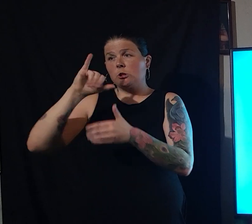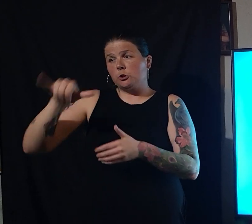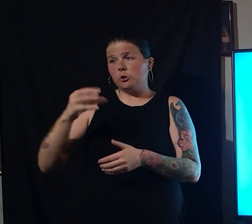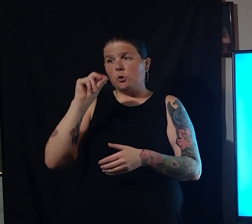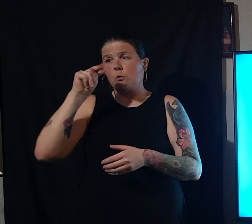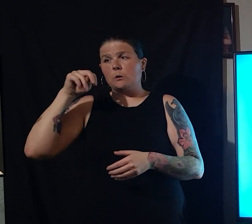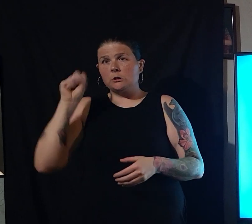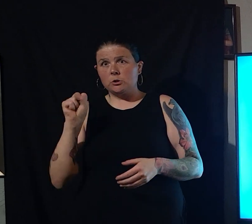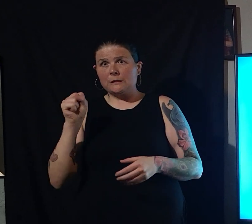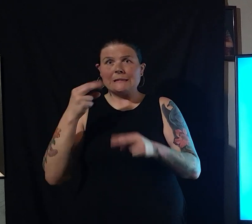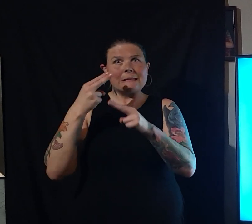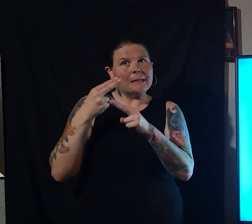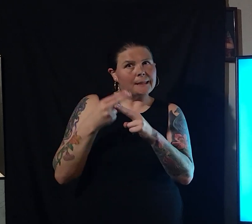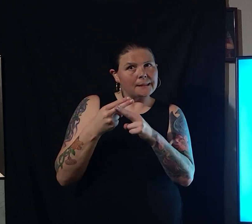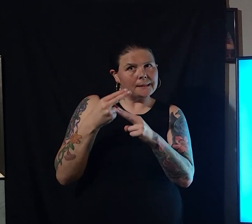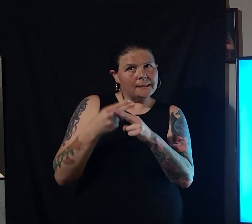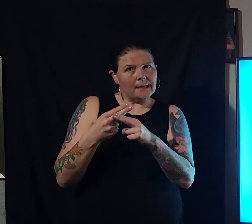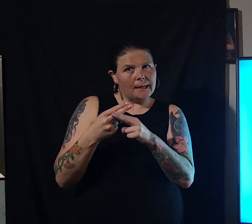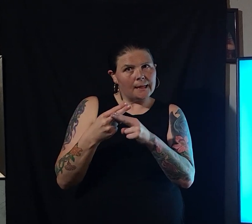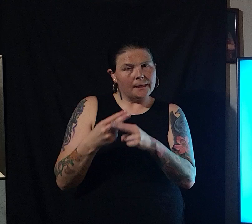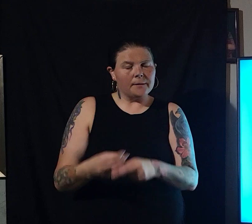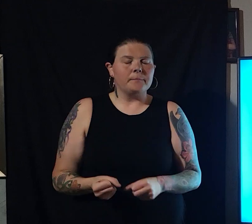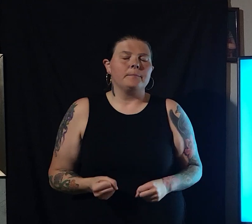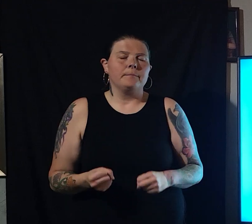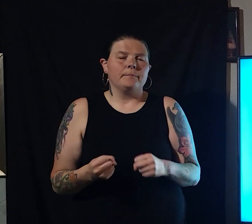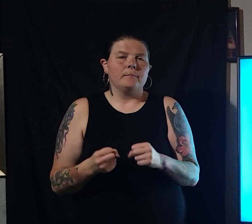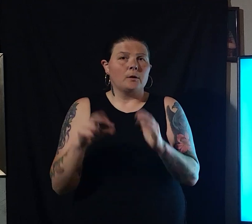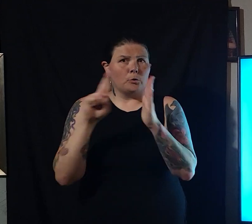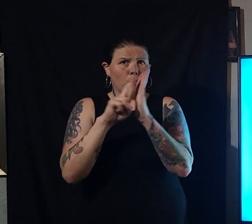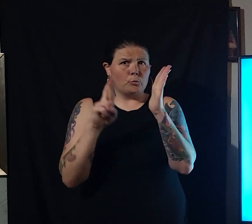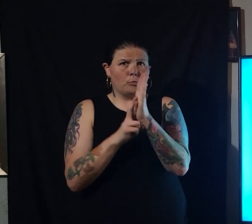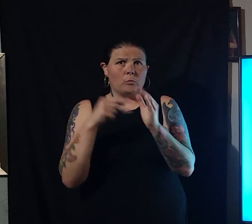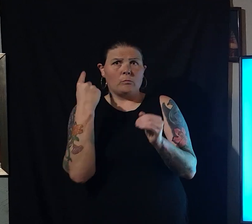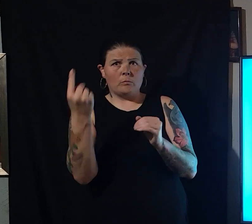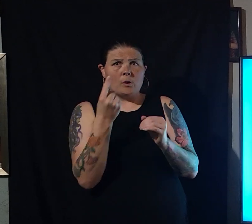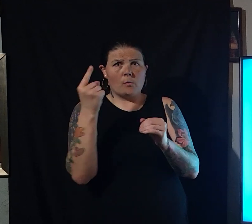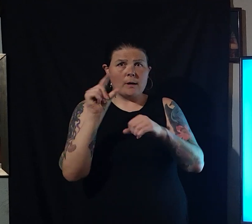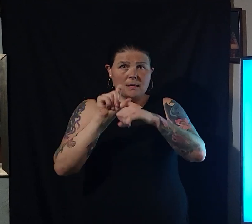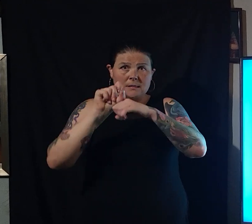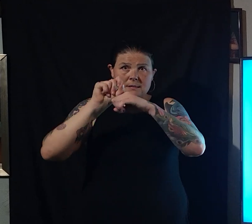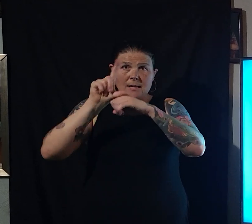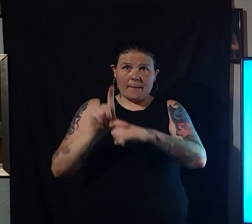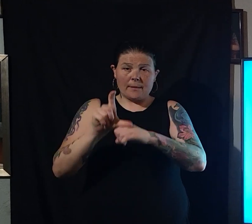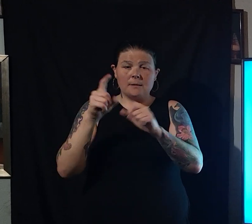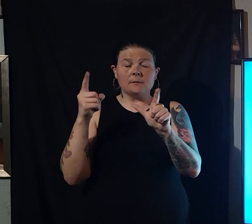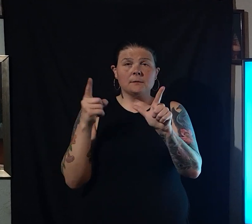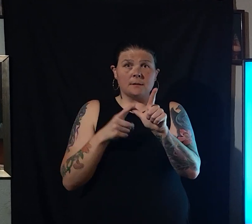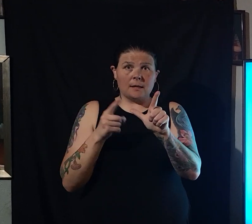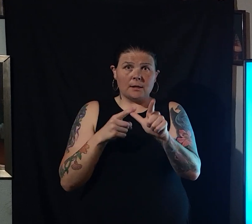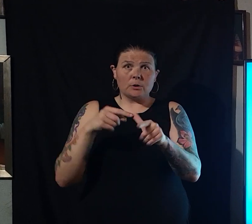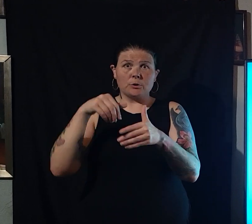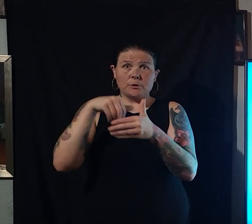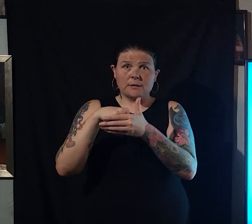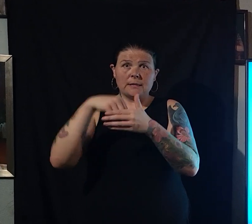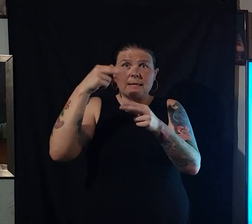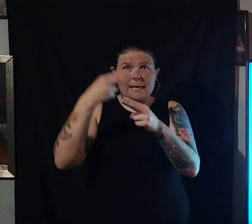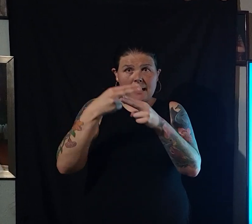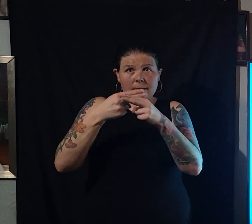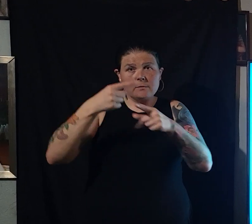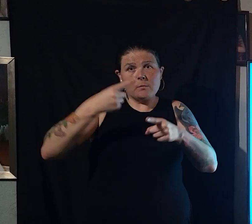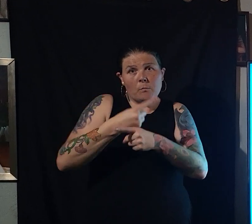because Jones is his name. And we always capitalize names